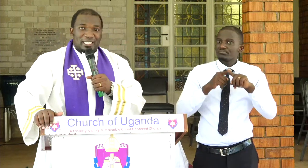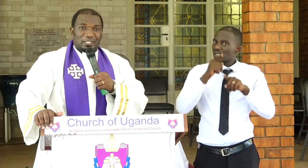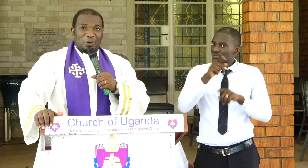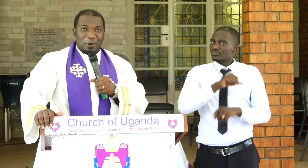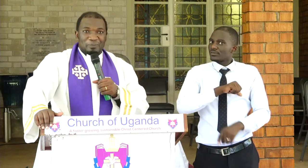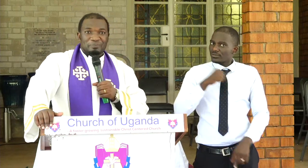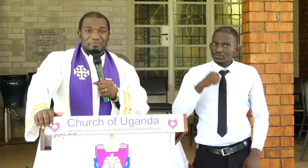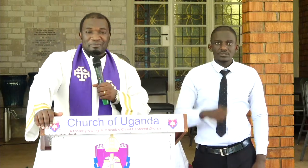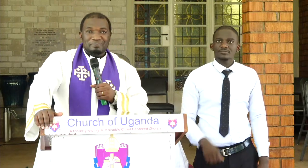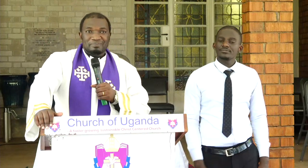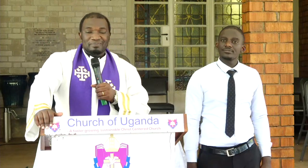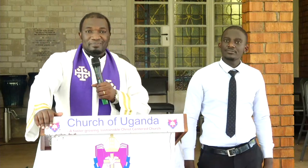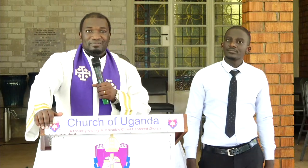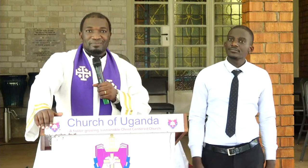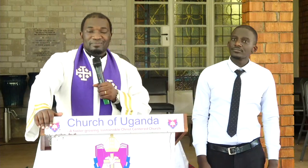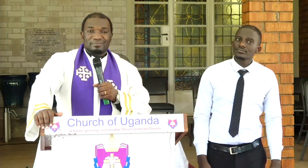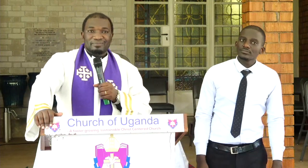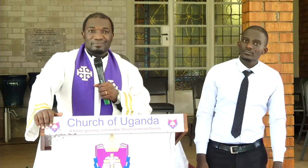not let it go.